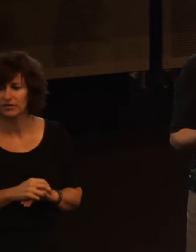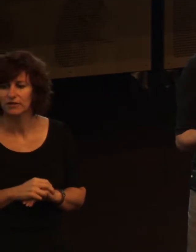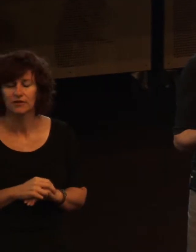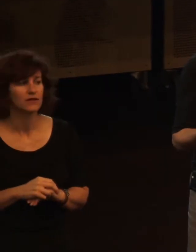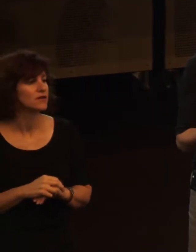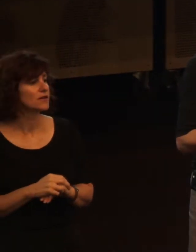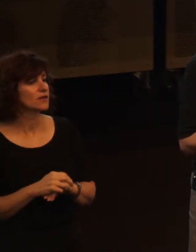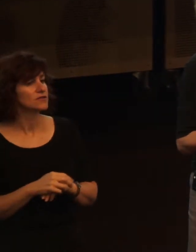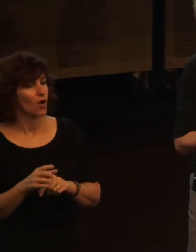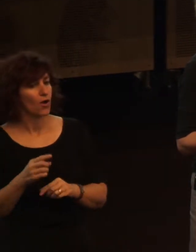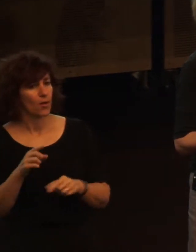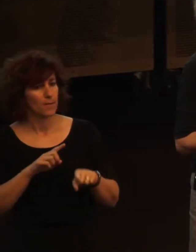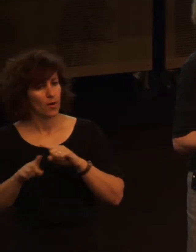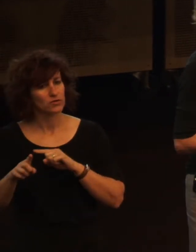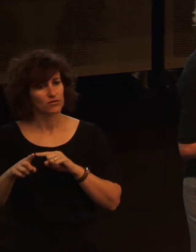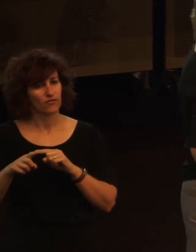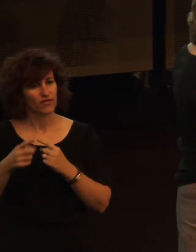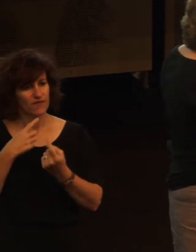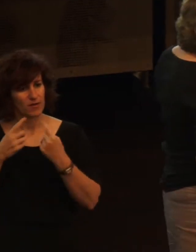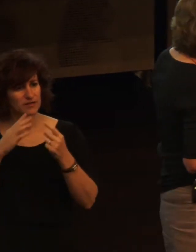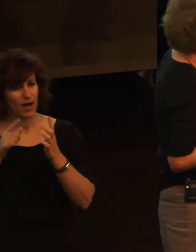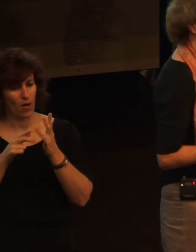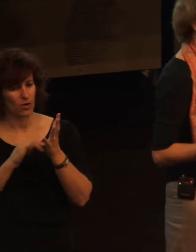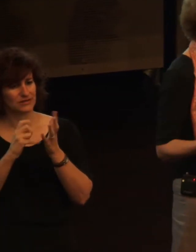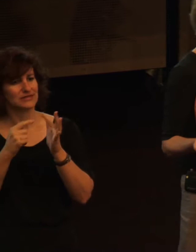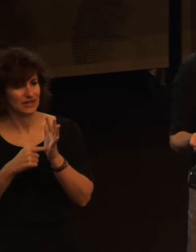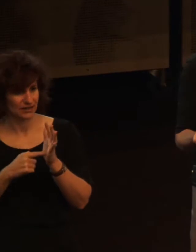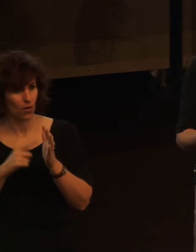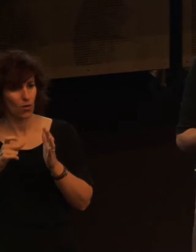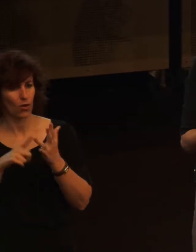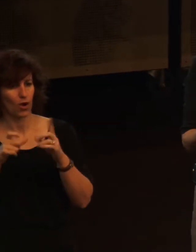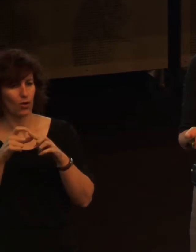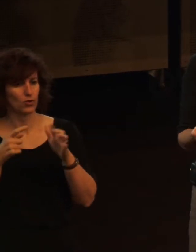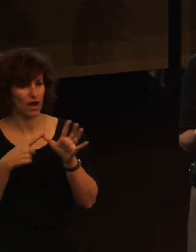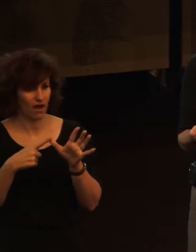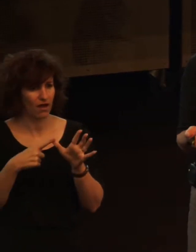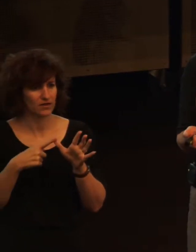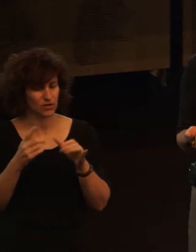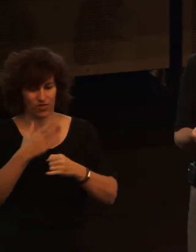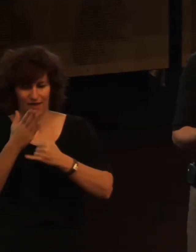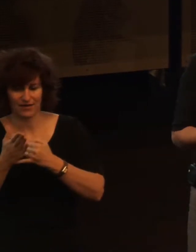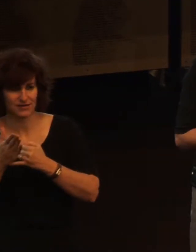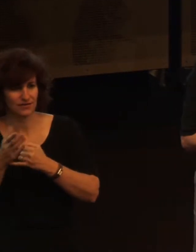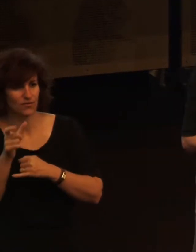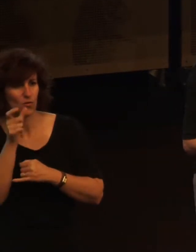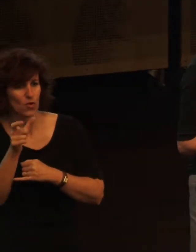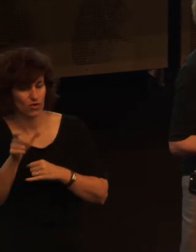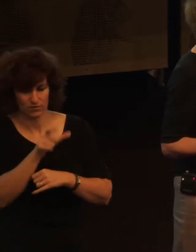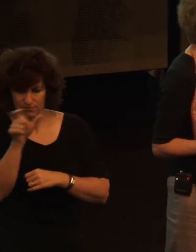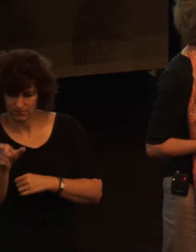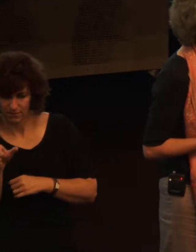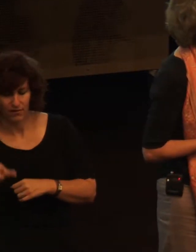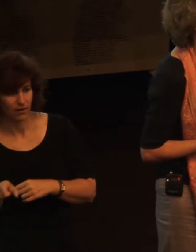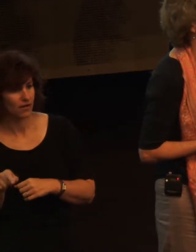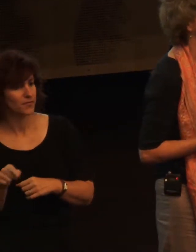focused on onset consonants. Lately we've been looking at coda consonants, the ends of words. And here we've